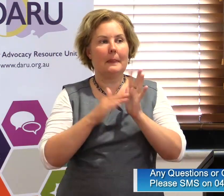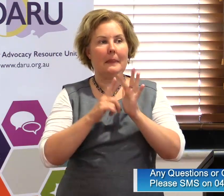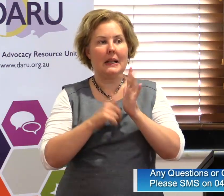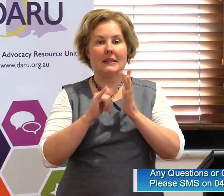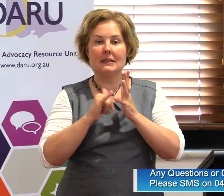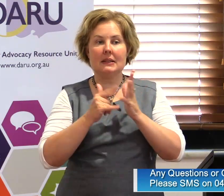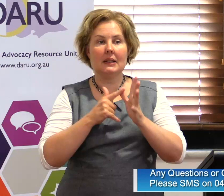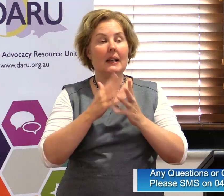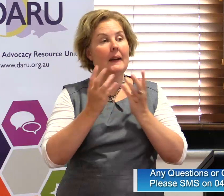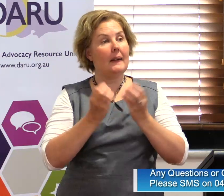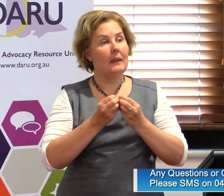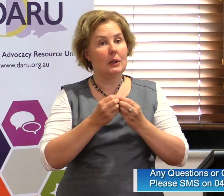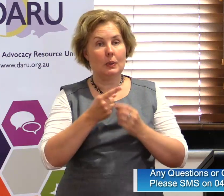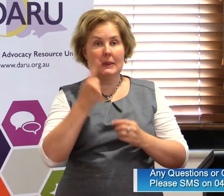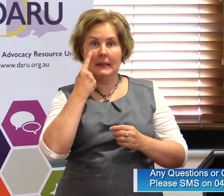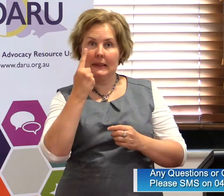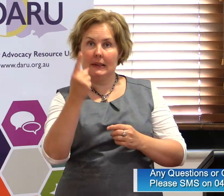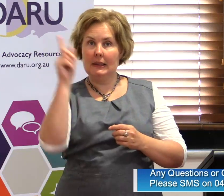our website later. Okay.